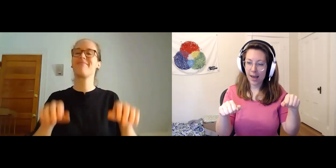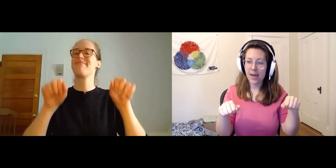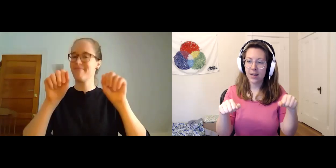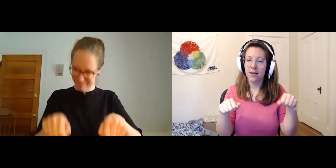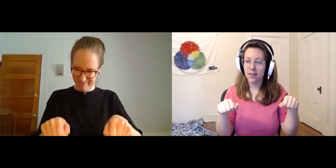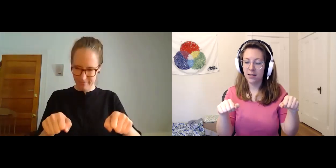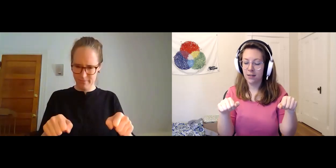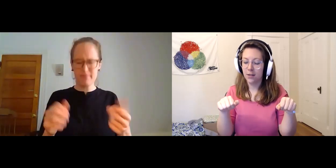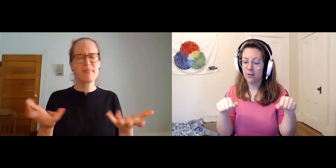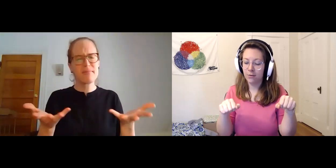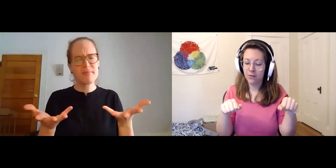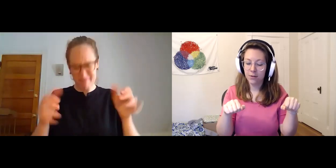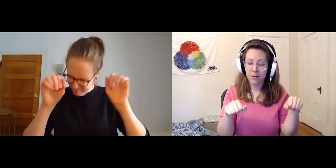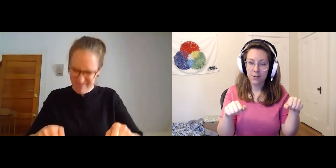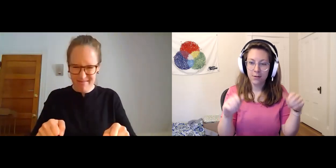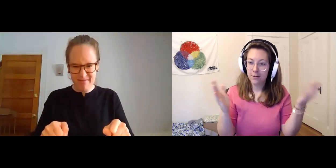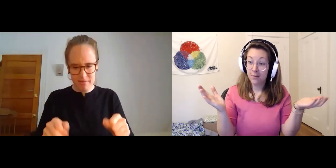What can a citizen do?